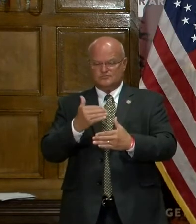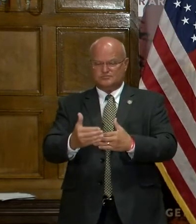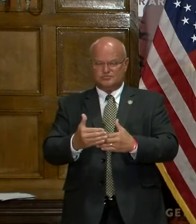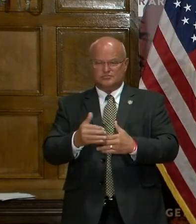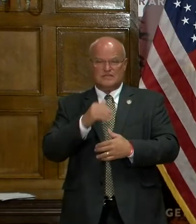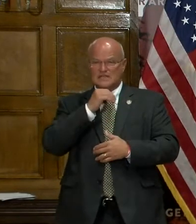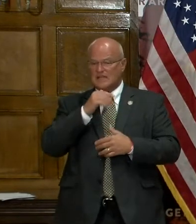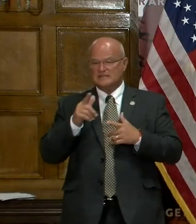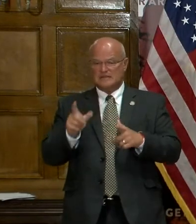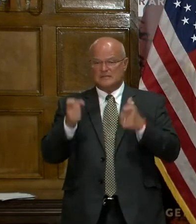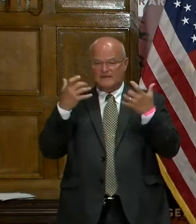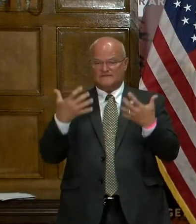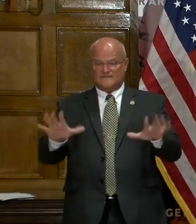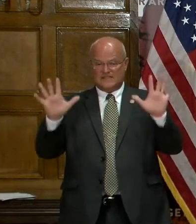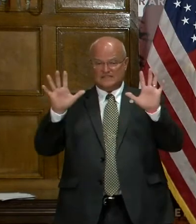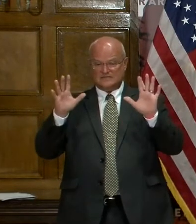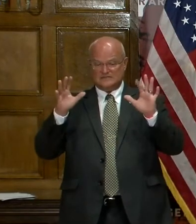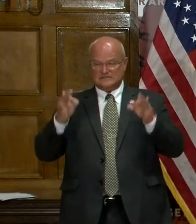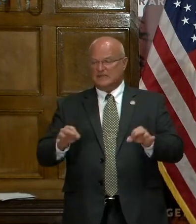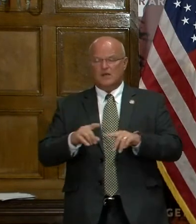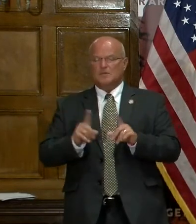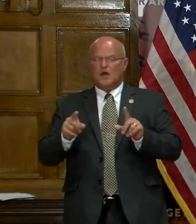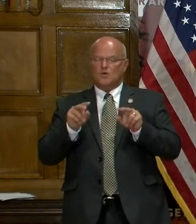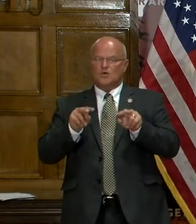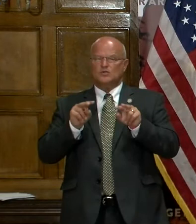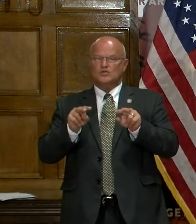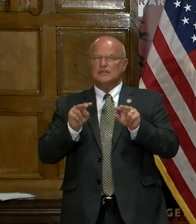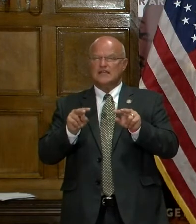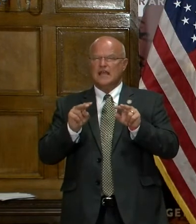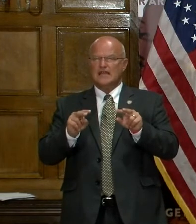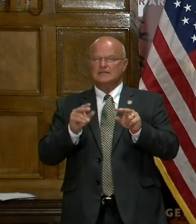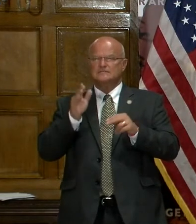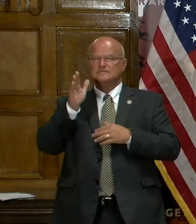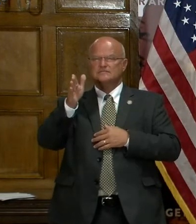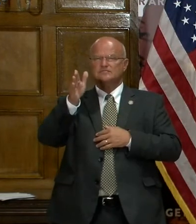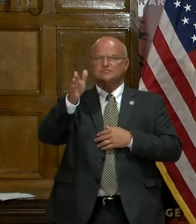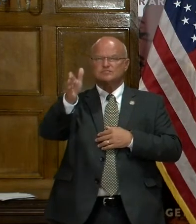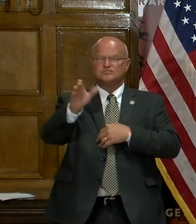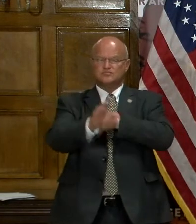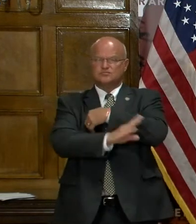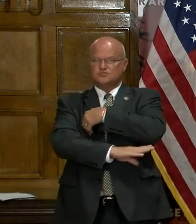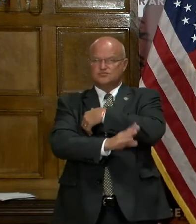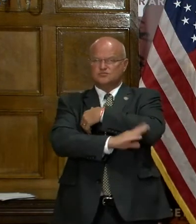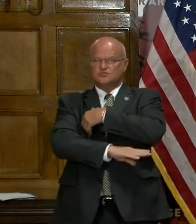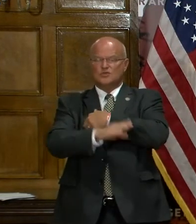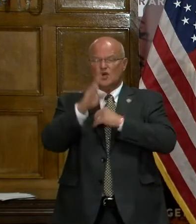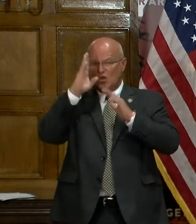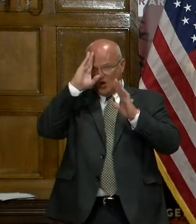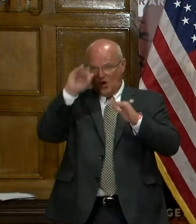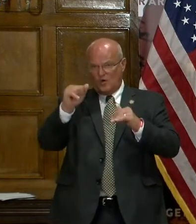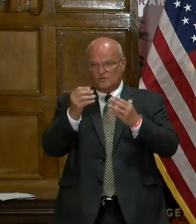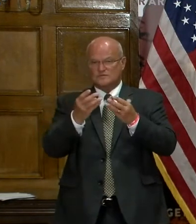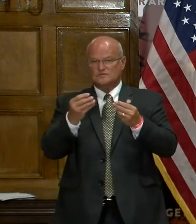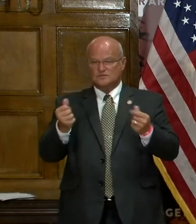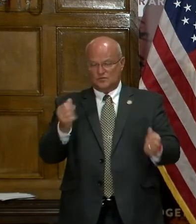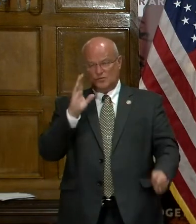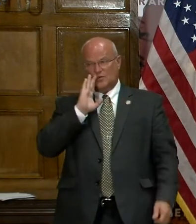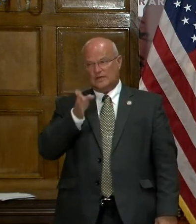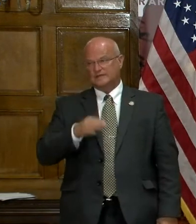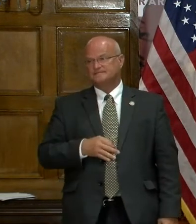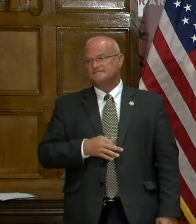not going to be an immediate fix, but we're looking at this further into the fall, and I hope this will be part of the solution.